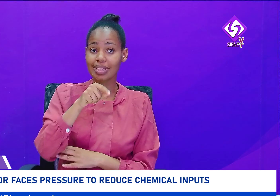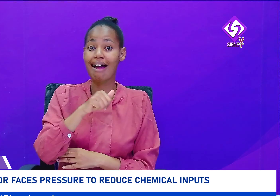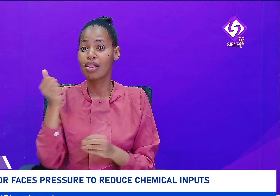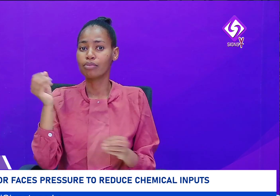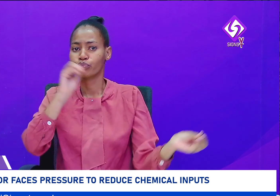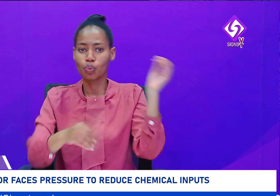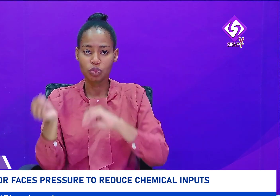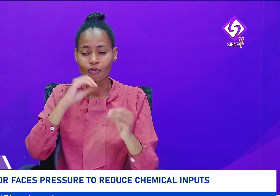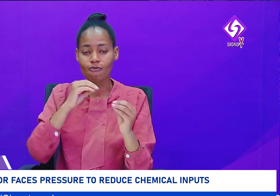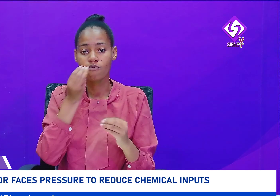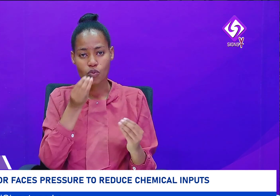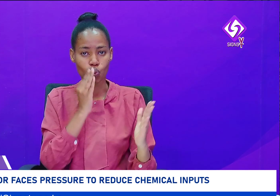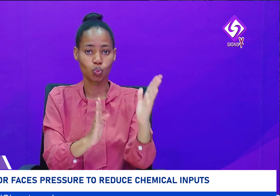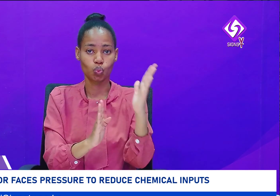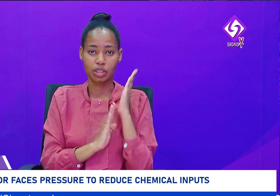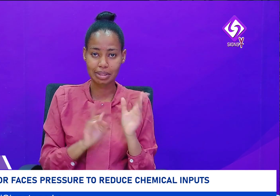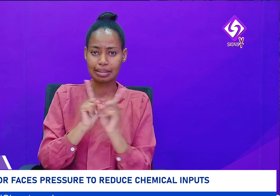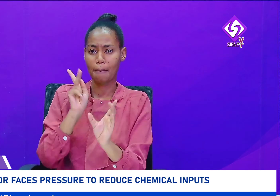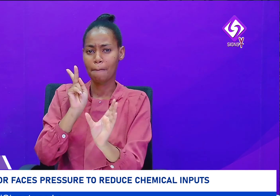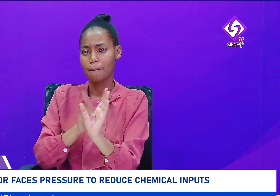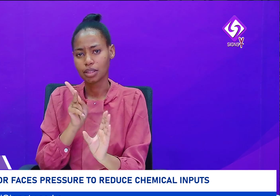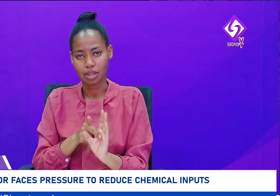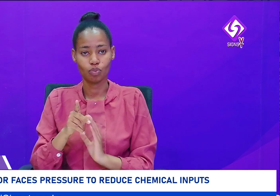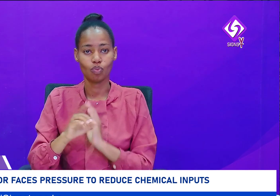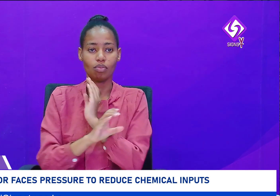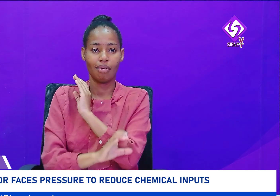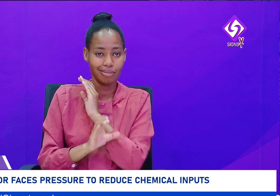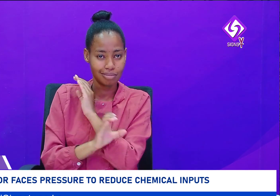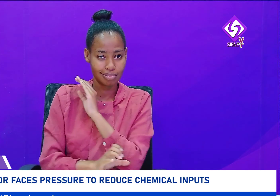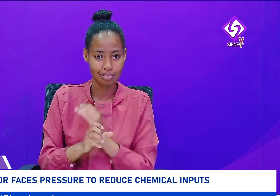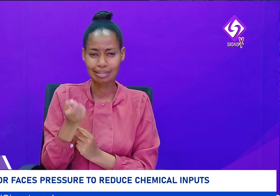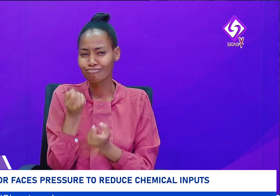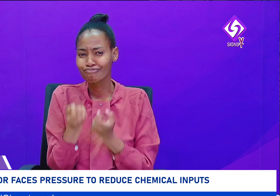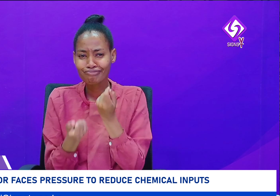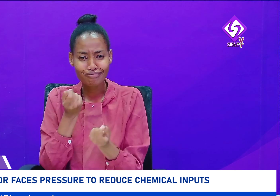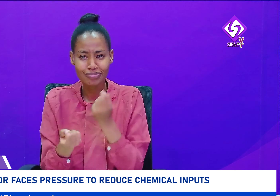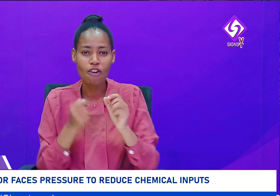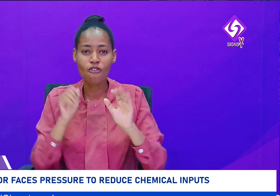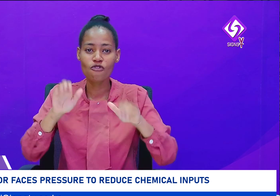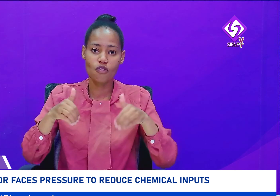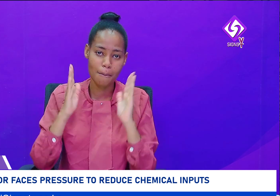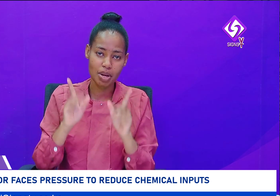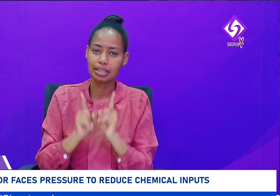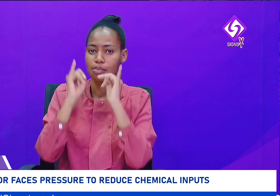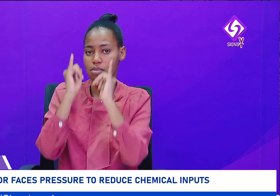security, particularly for the country's smallhold farmers, a new conversation is